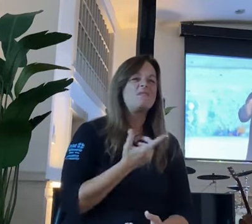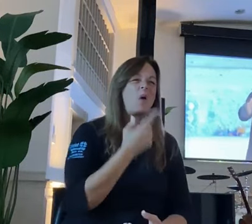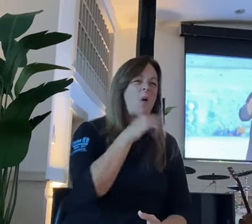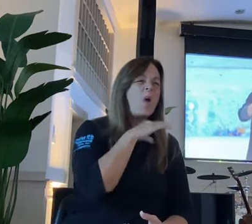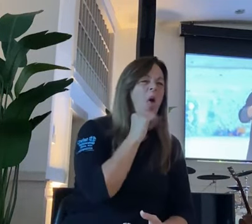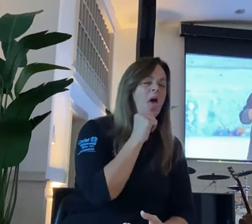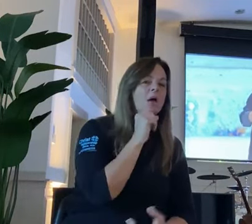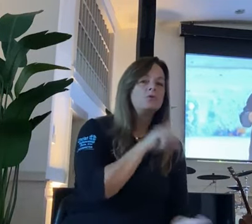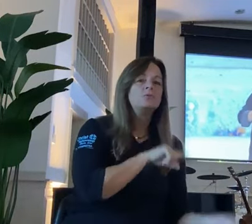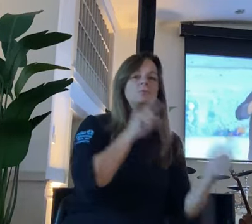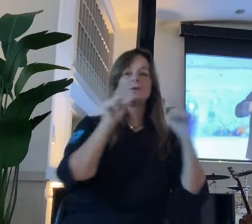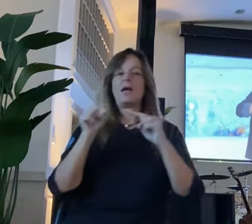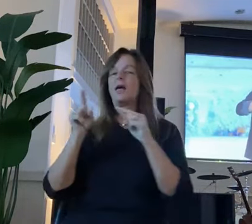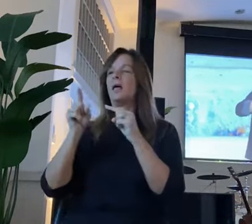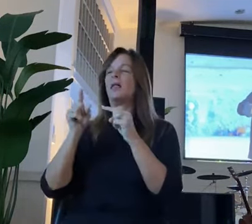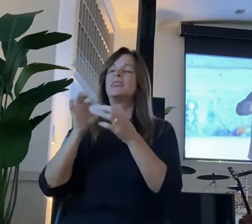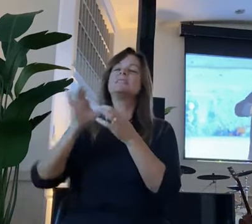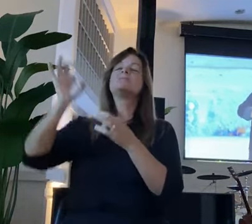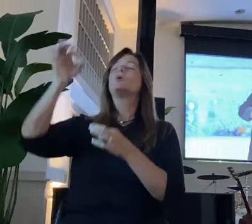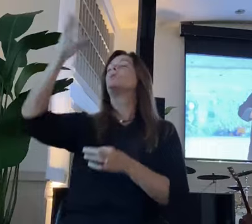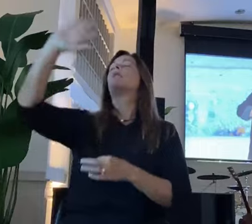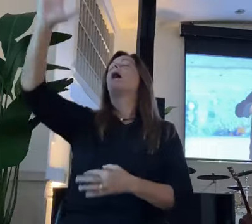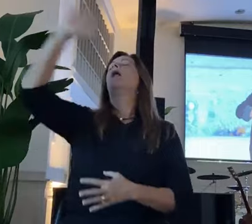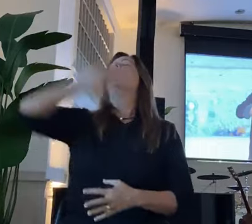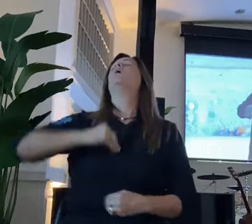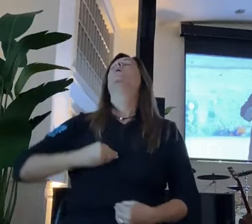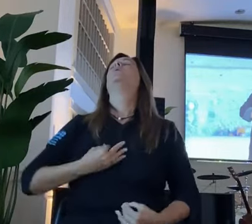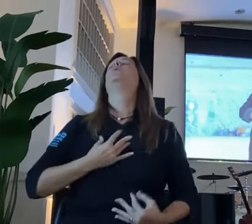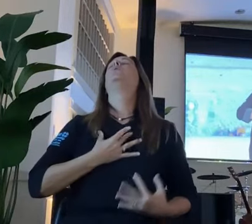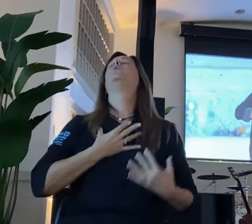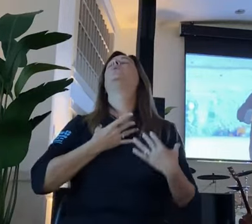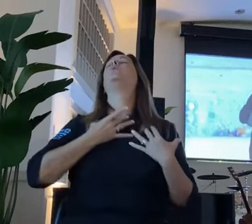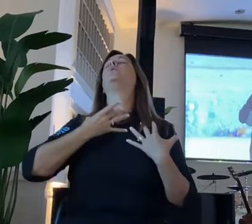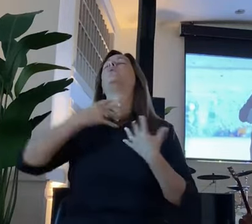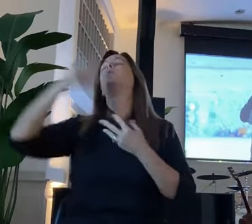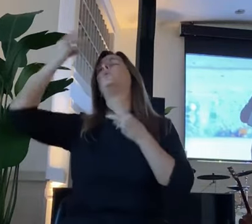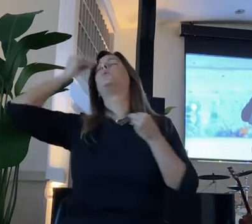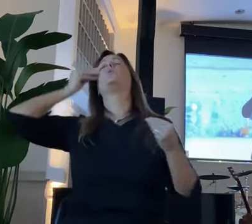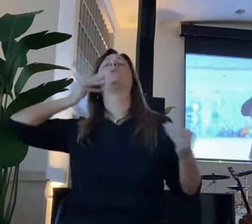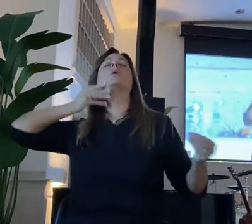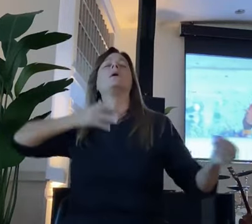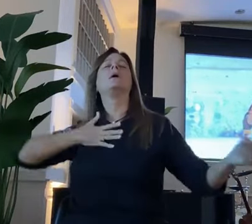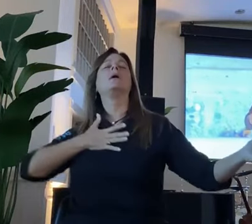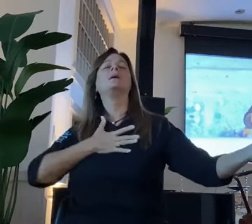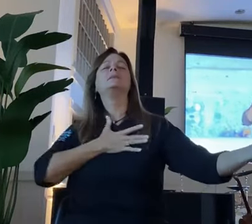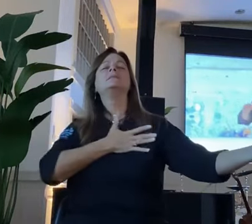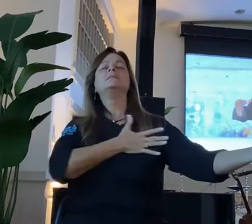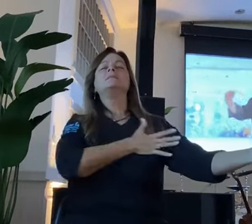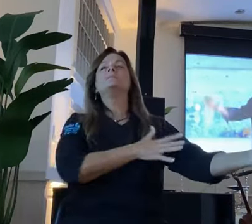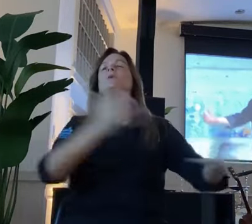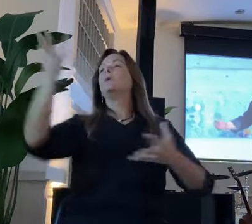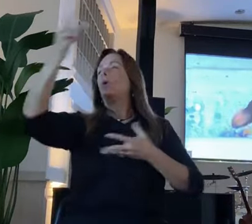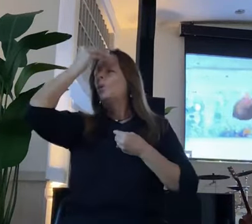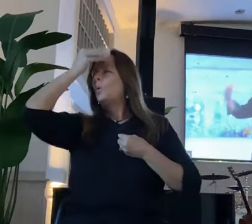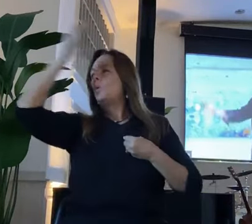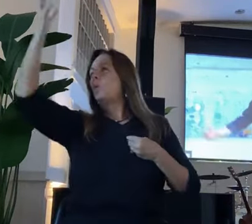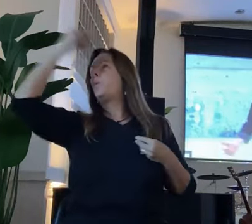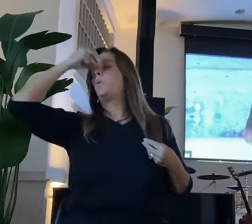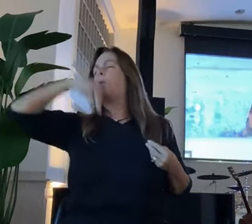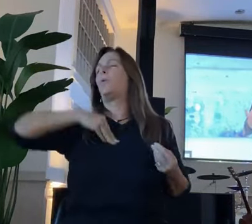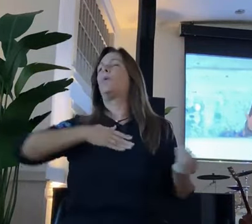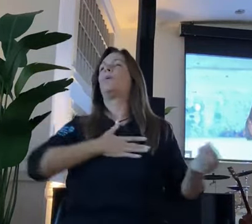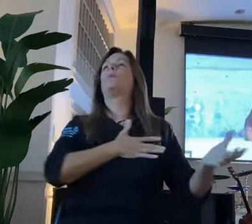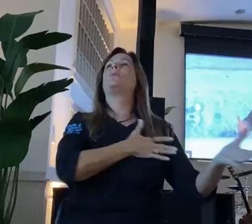You need the Spirit of God flowing through your life, moving through your life. It isn't affected by negative situations